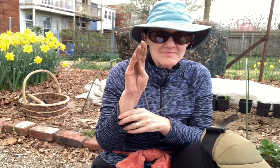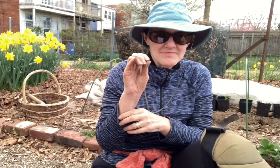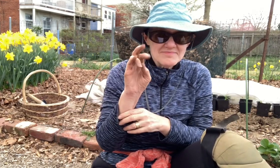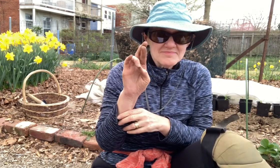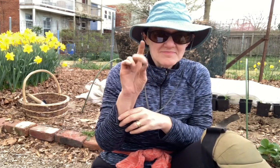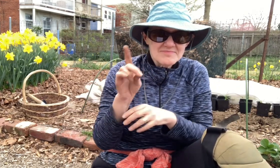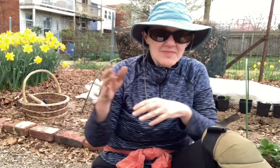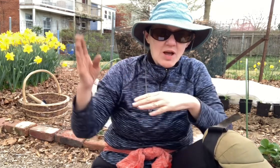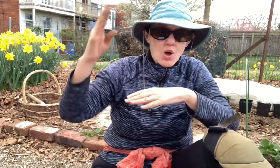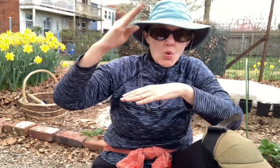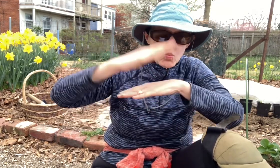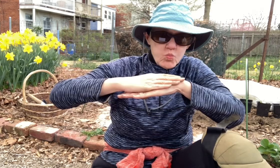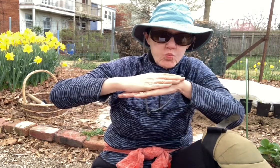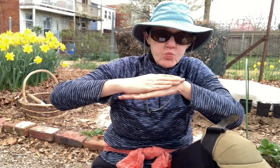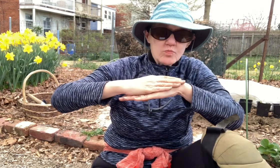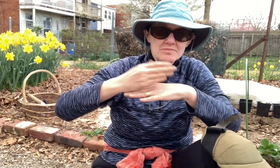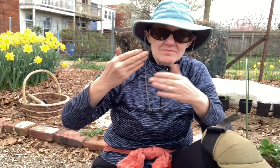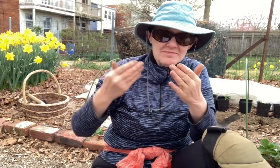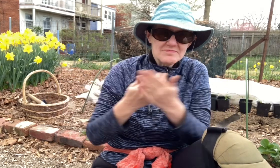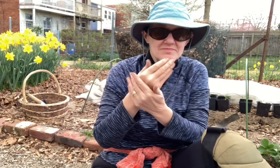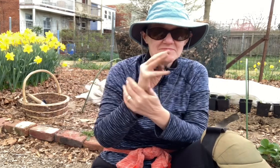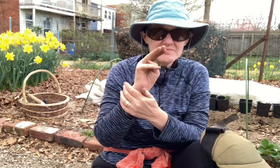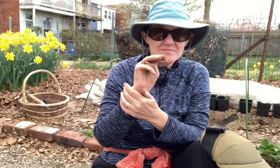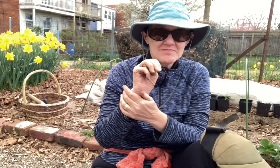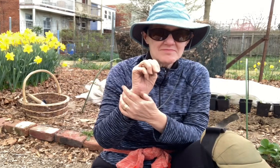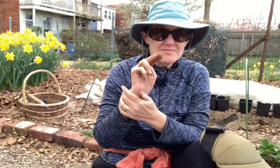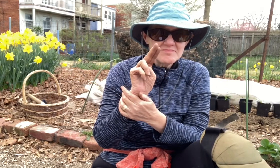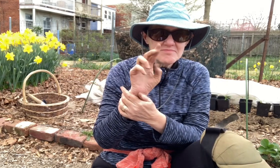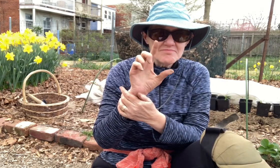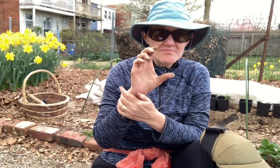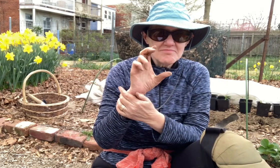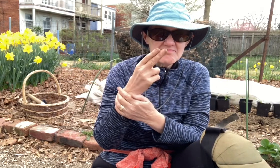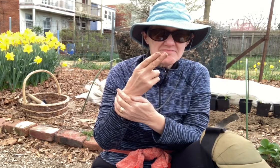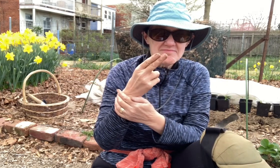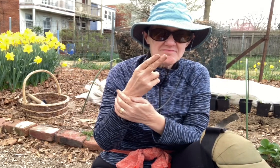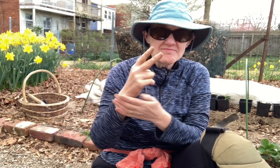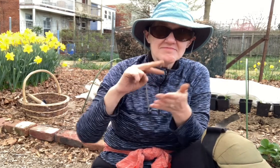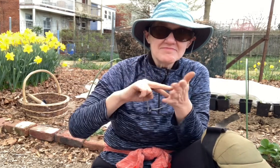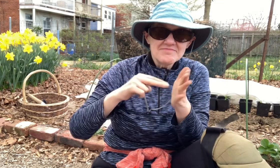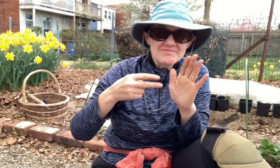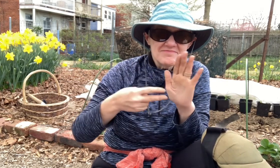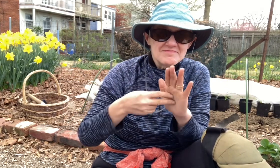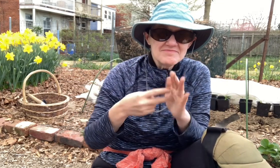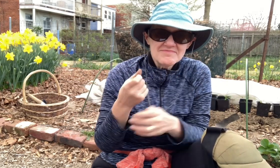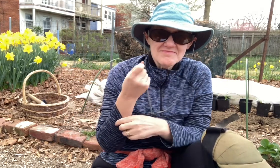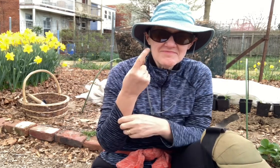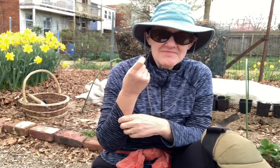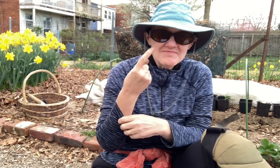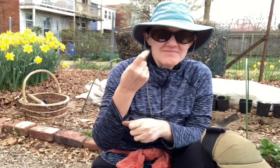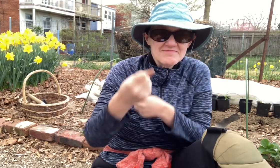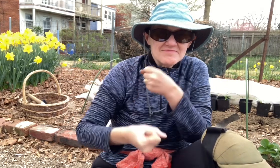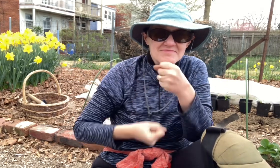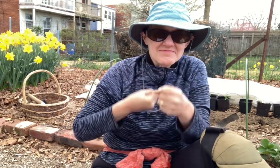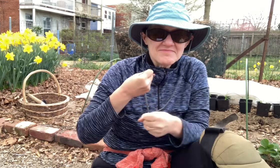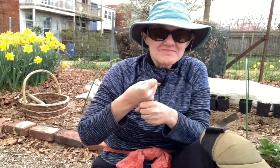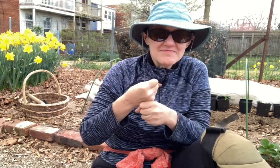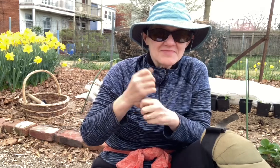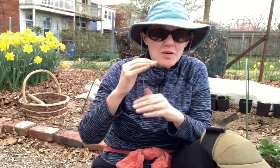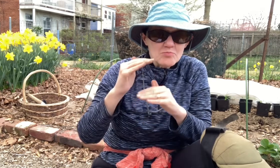plants and I cover everything with cardboard and then I mulch it again. That means for 11 years,